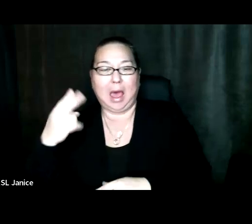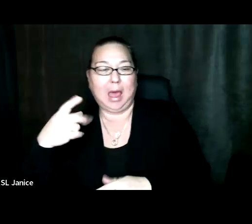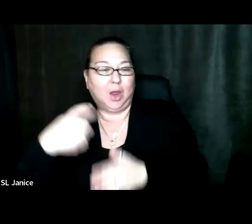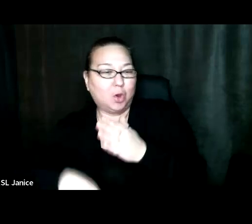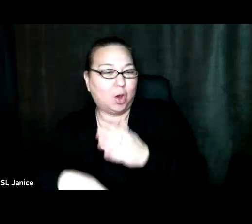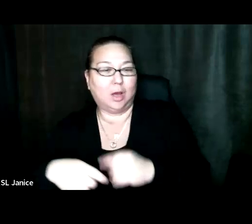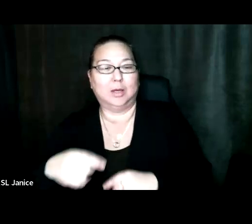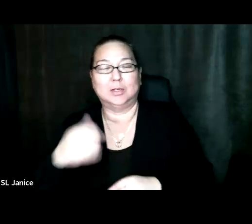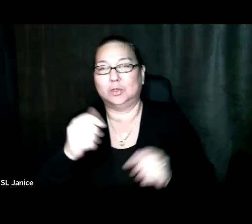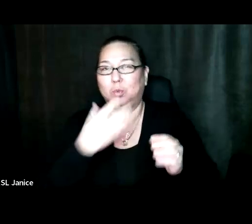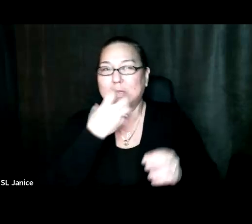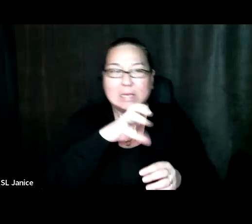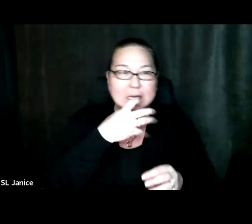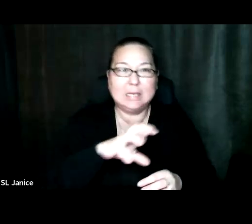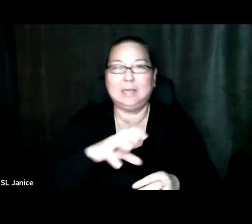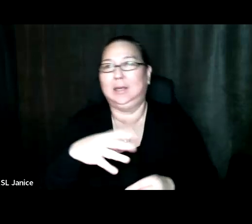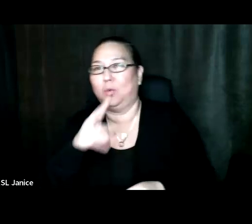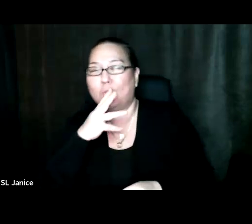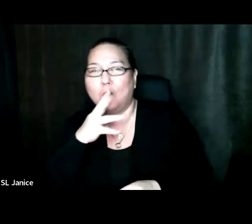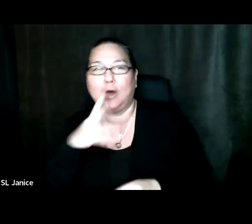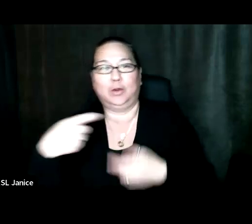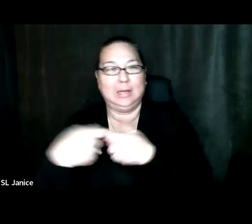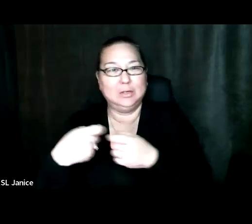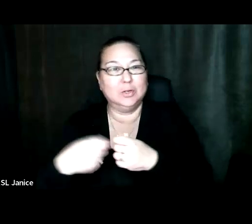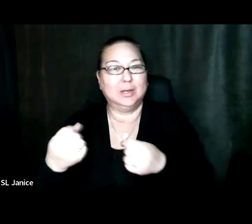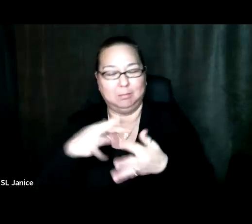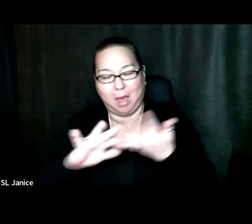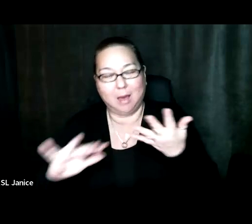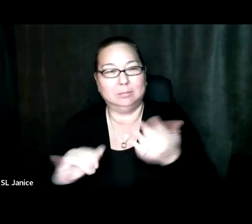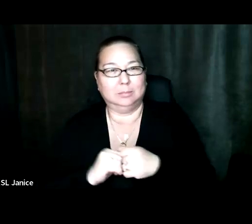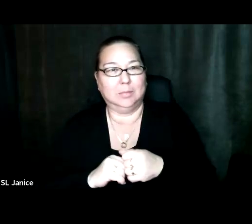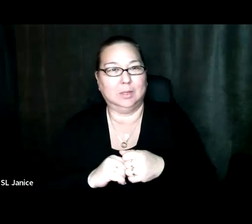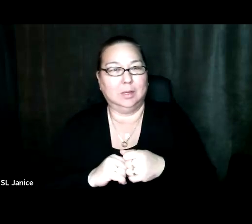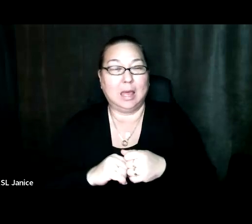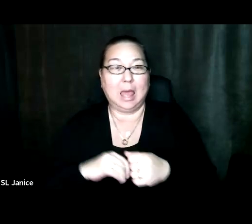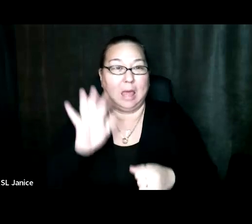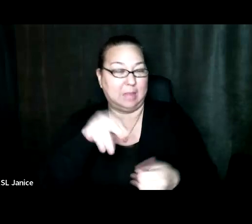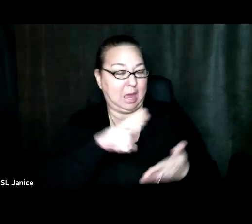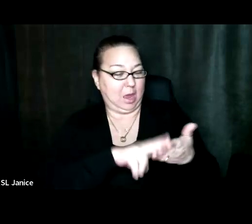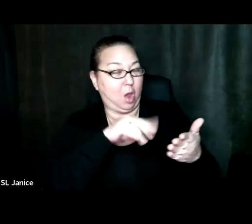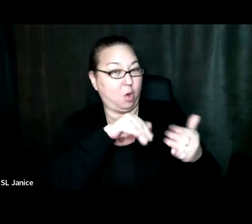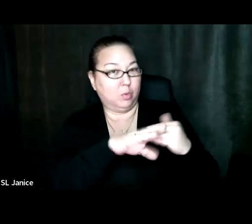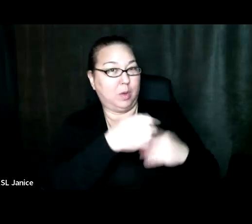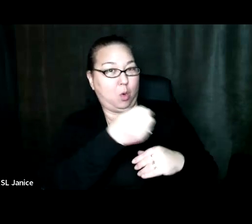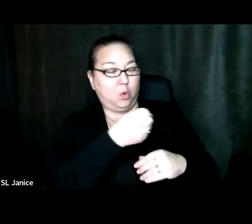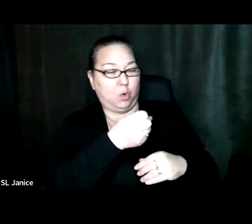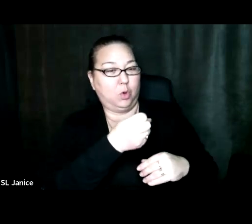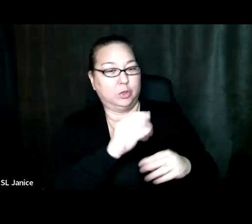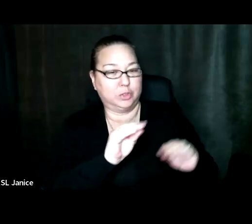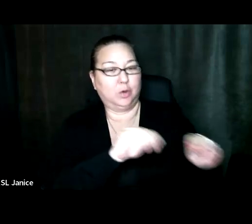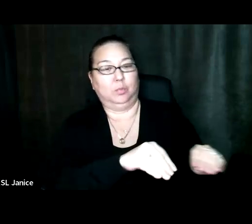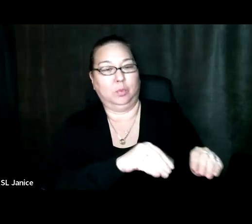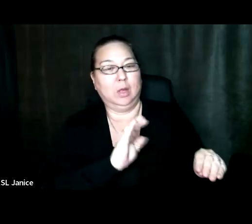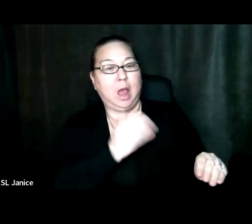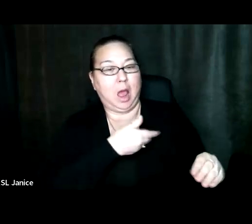heating, electricity, water, etc. We ask that the enrollment holds placed on our school be 30 removed seconds. such that